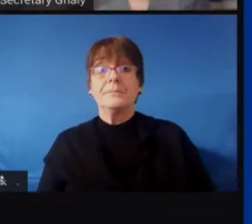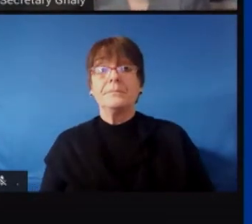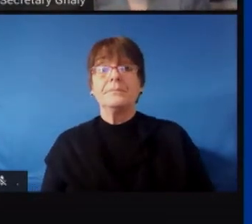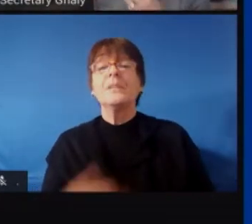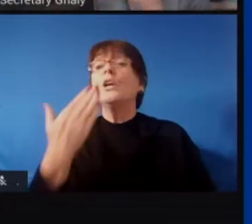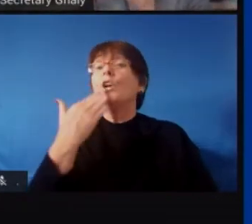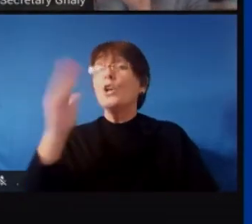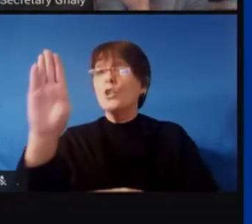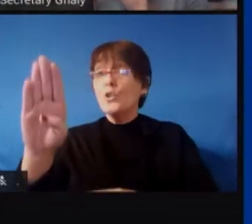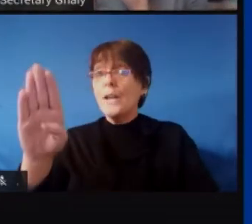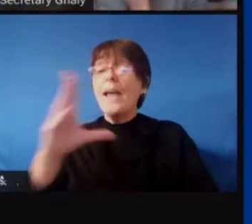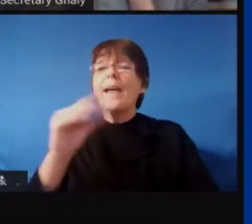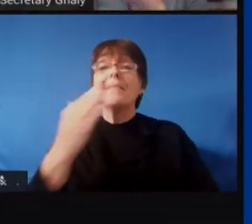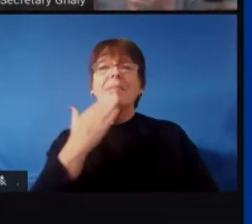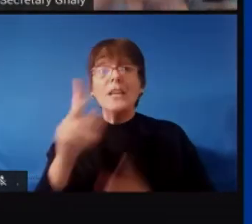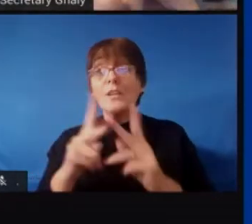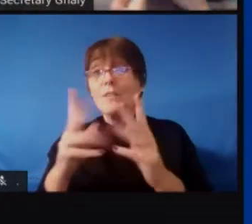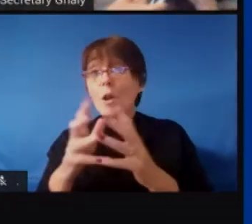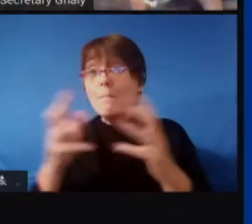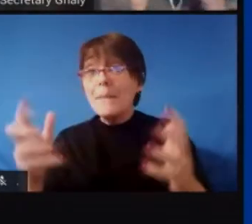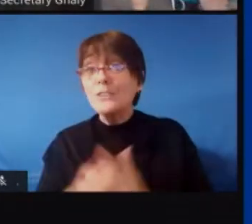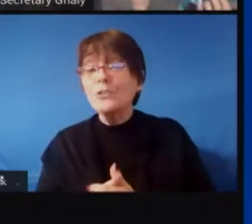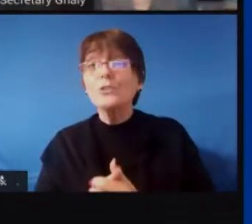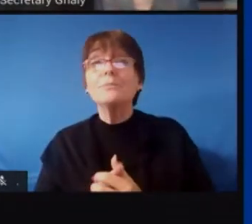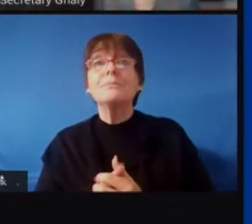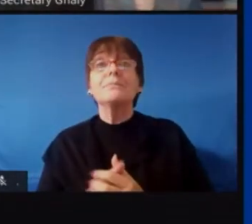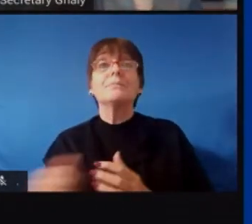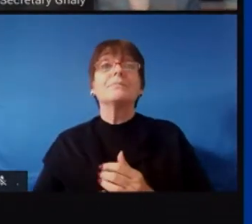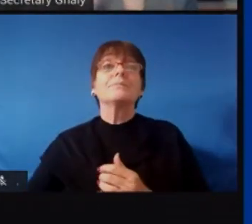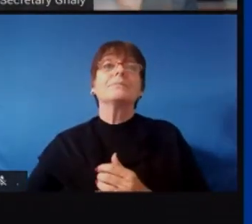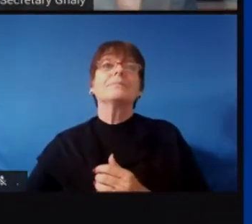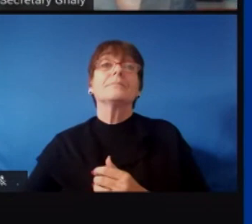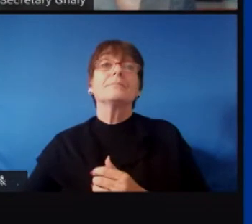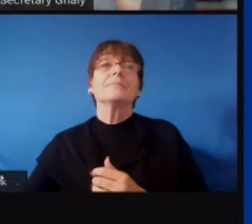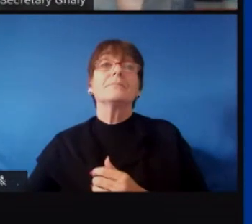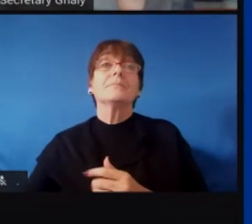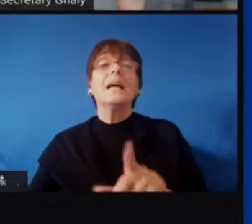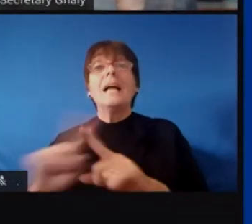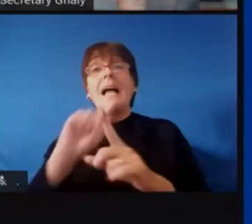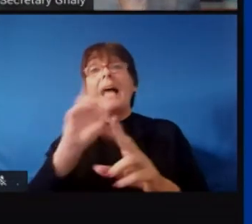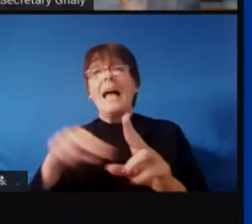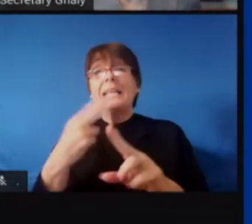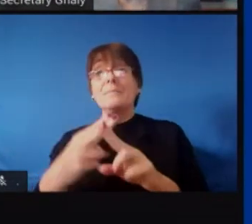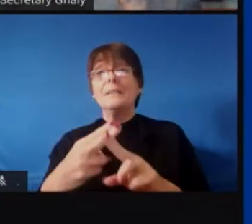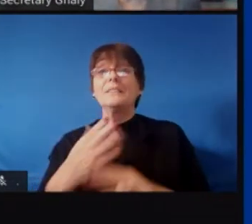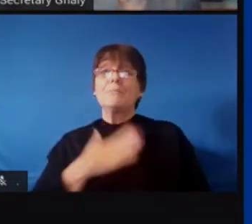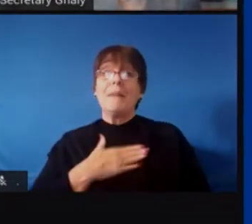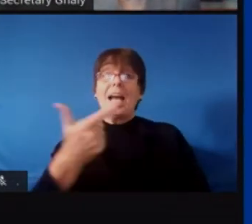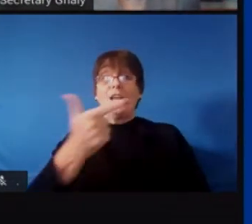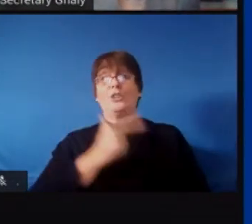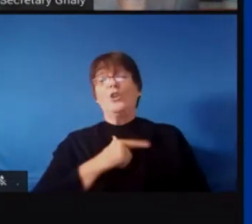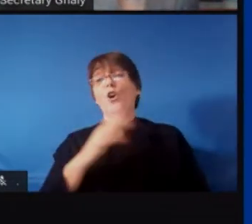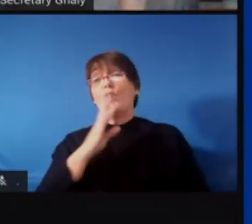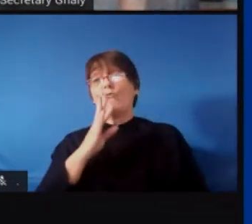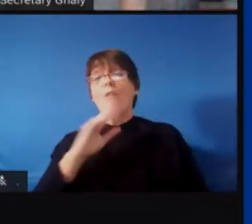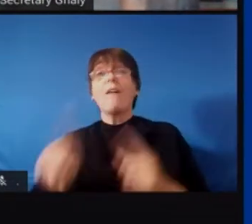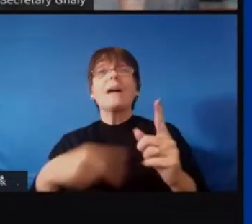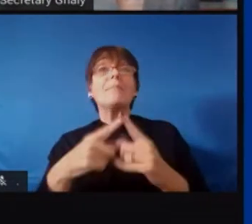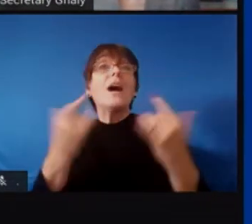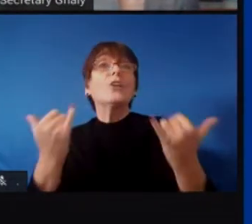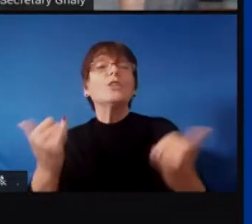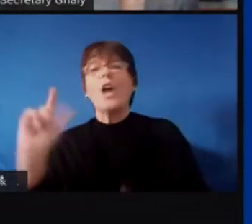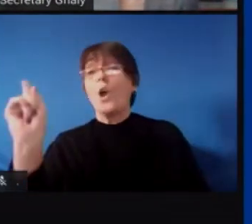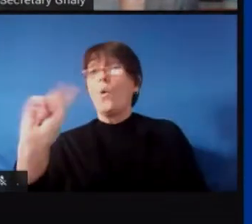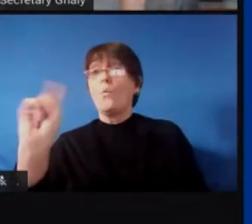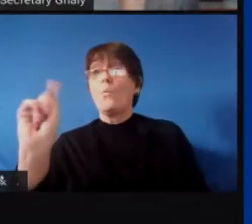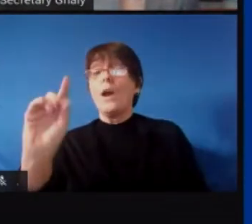Good afternoon. Thank you very much. So as mentioned, it's my turn to talk to you today about where we